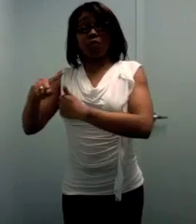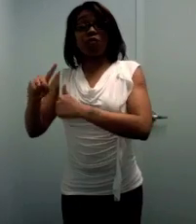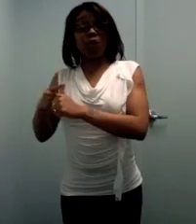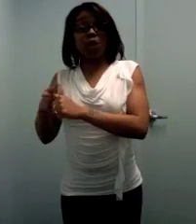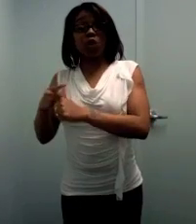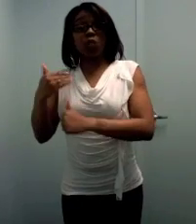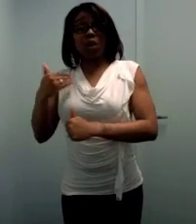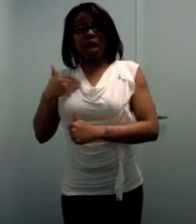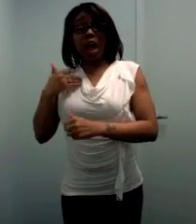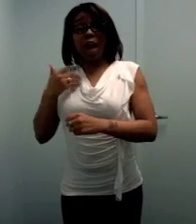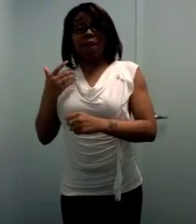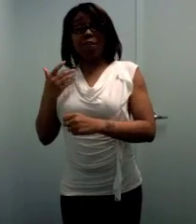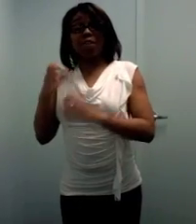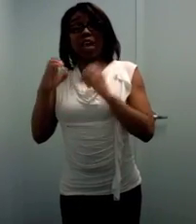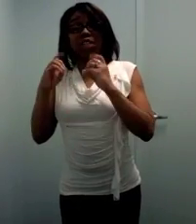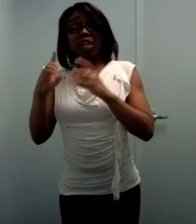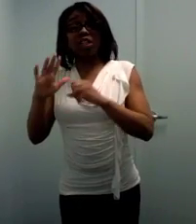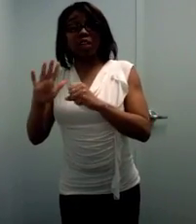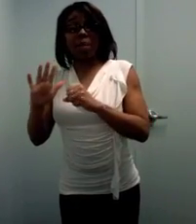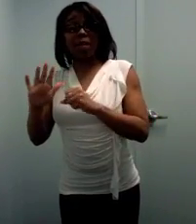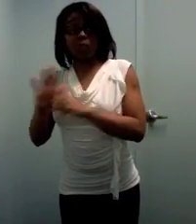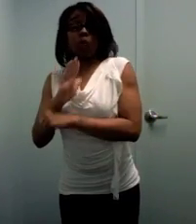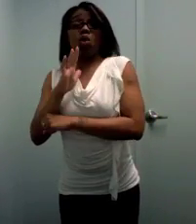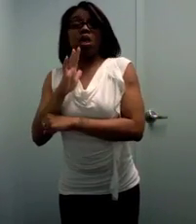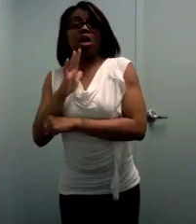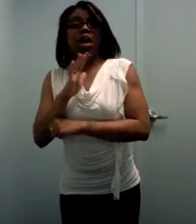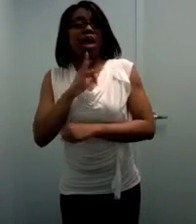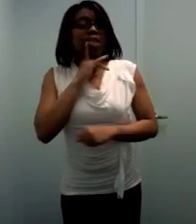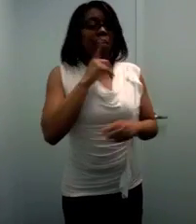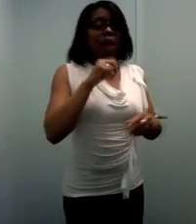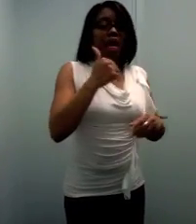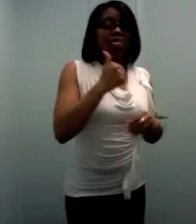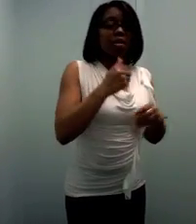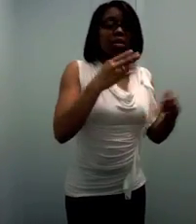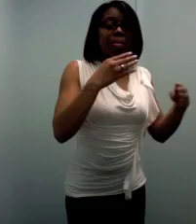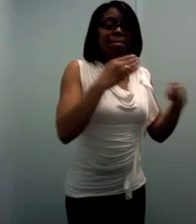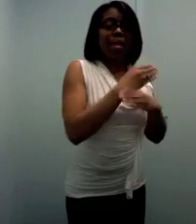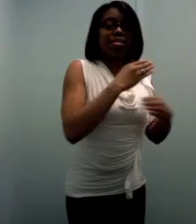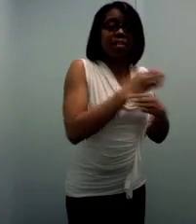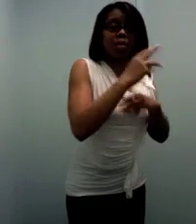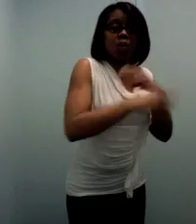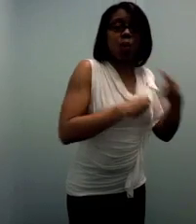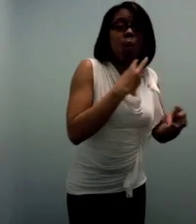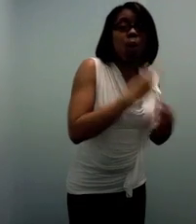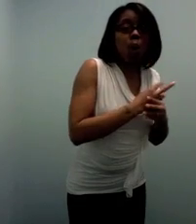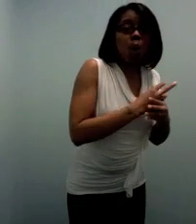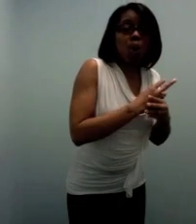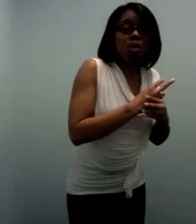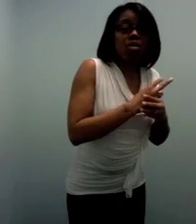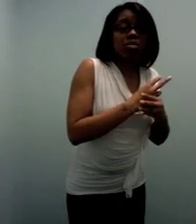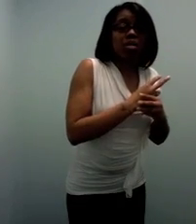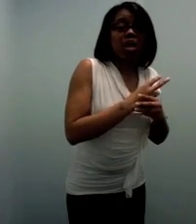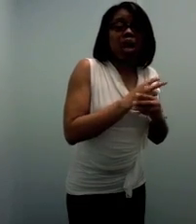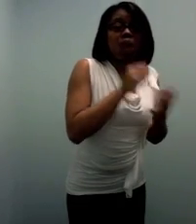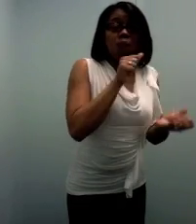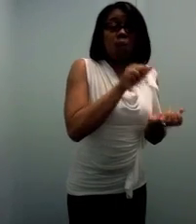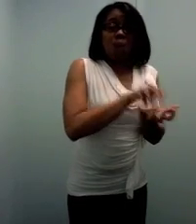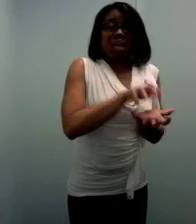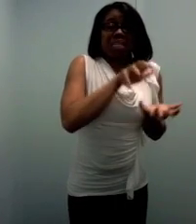math, and at the other end, we've got a more mathematical world, a more quantitative world than we ever have had. So what's